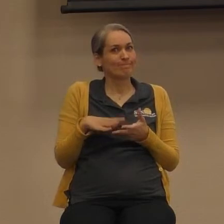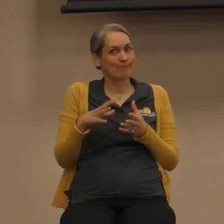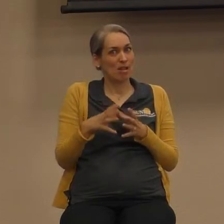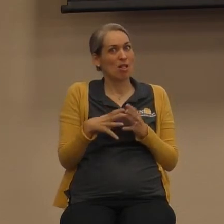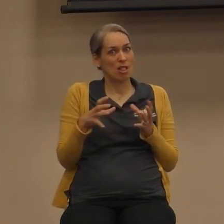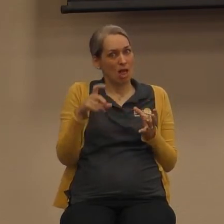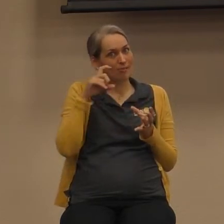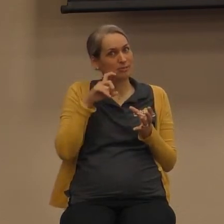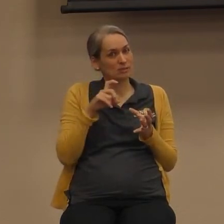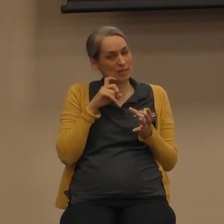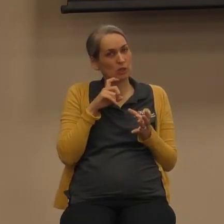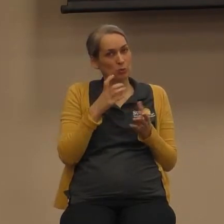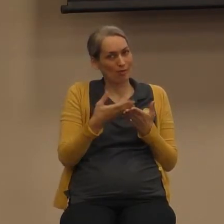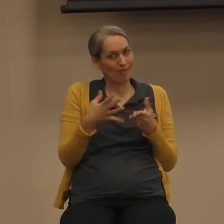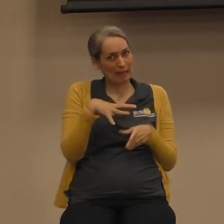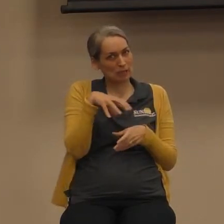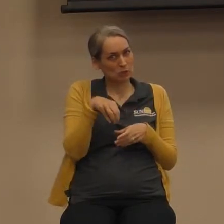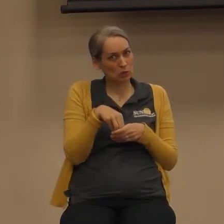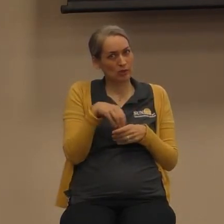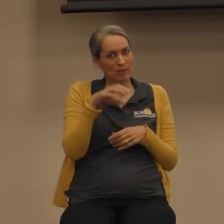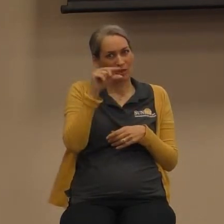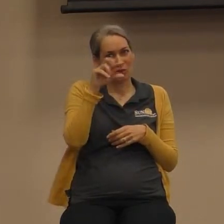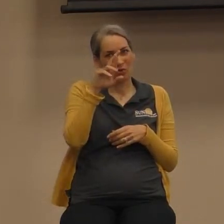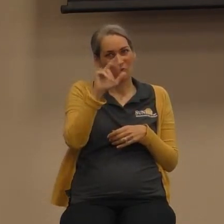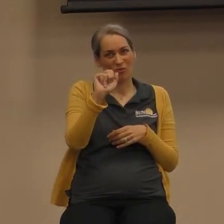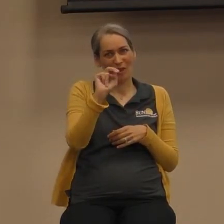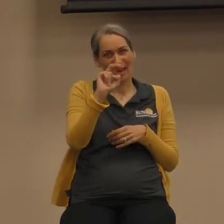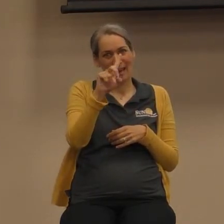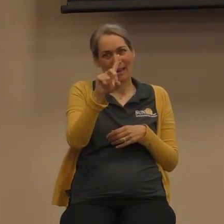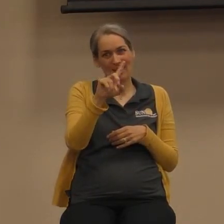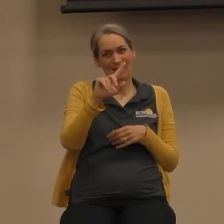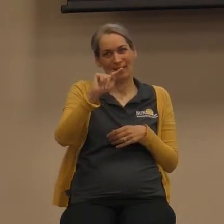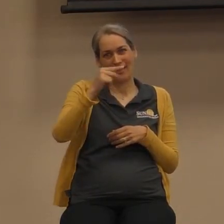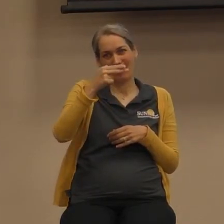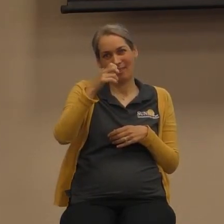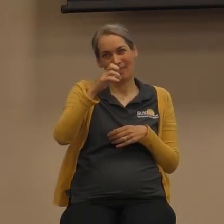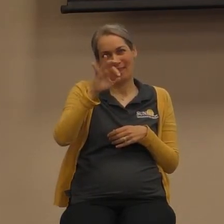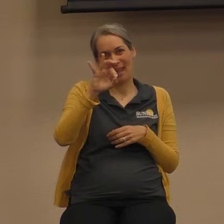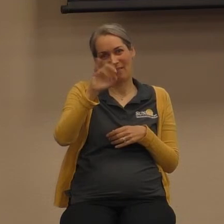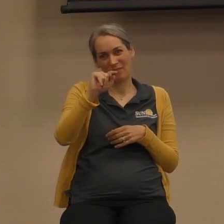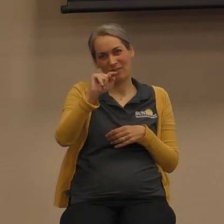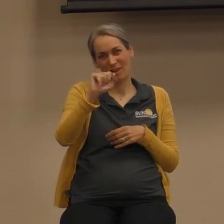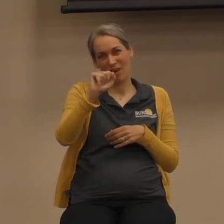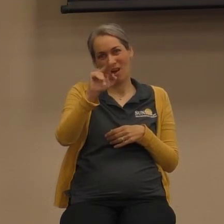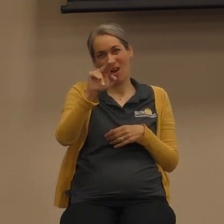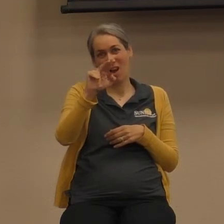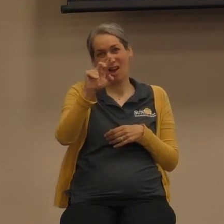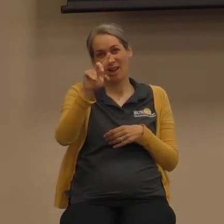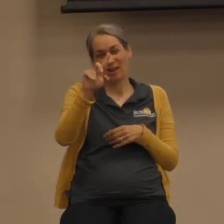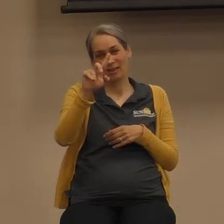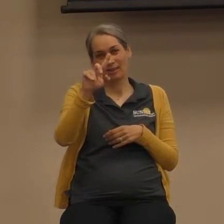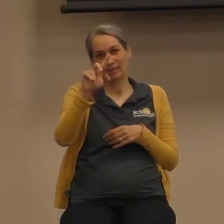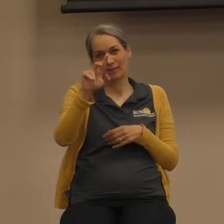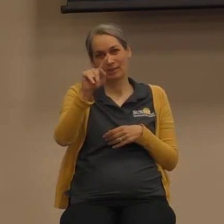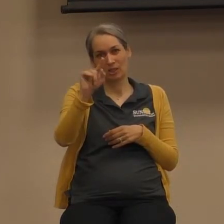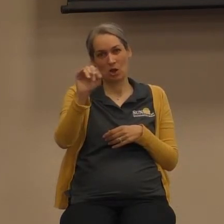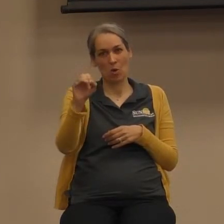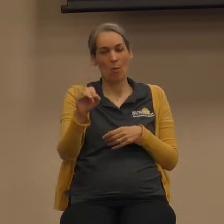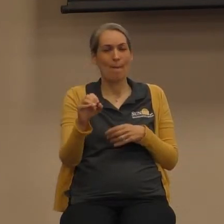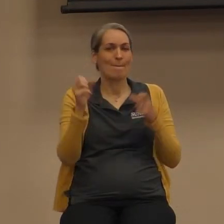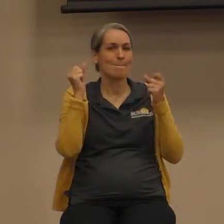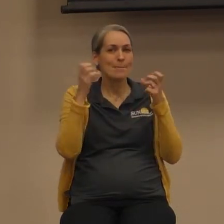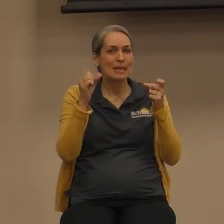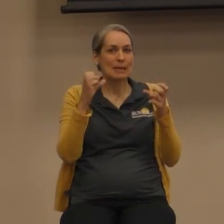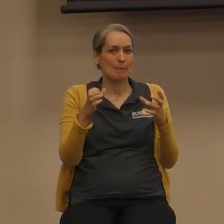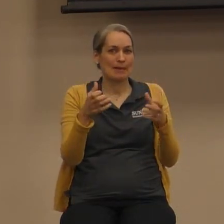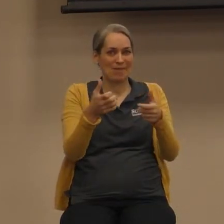Jessica Jones. Anybody play Grand Theft Auto? I hope not. A lot more video games are putting sex in. This was very